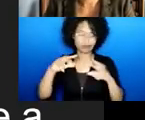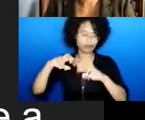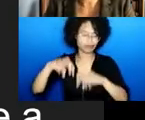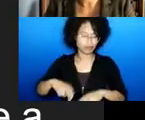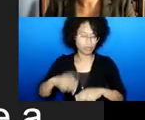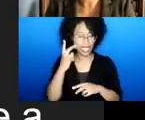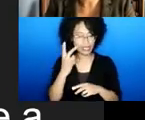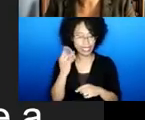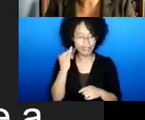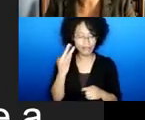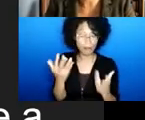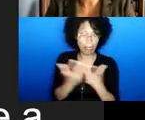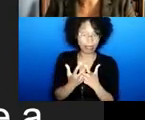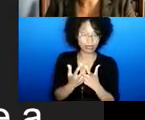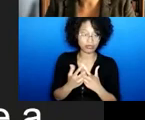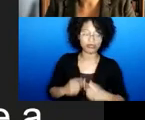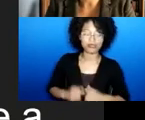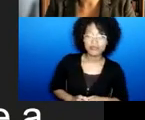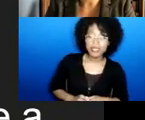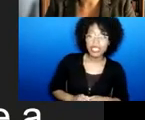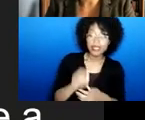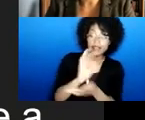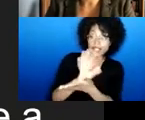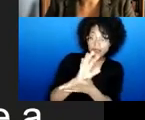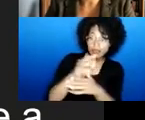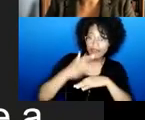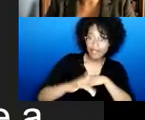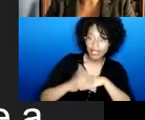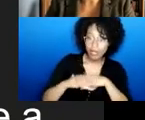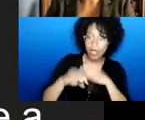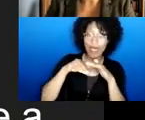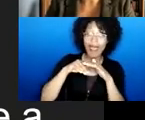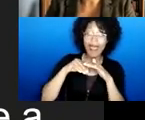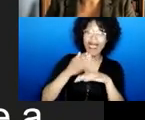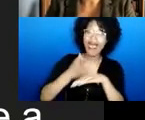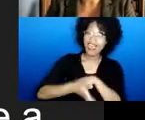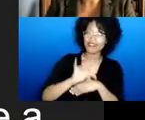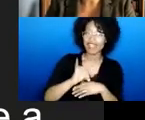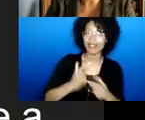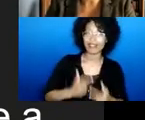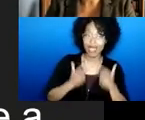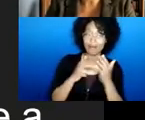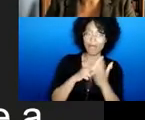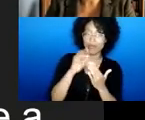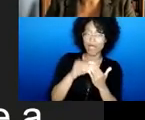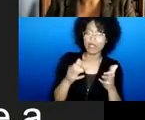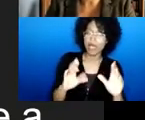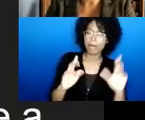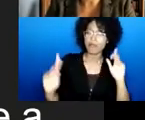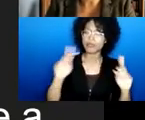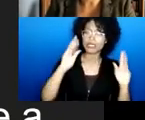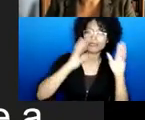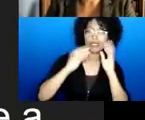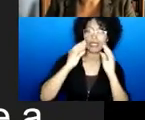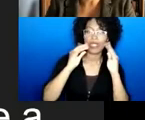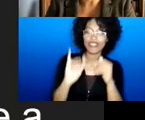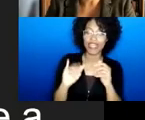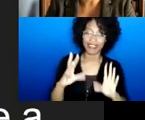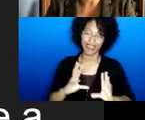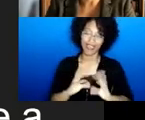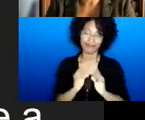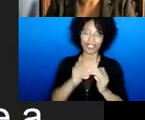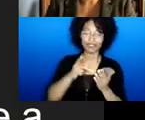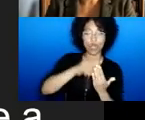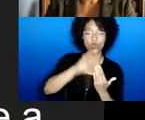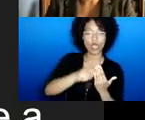The videos will be available after the live program to allow people to experience the conference program at their own pace, making space